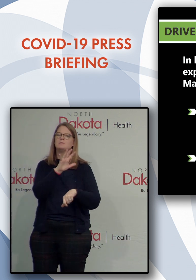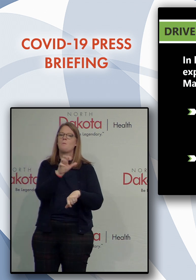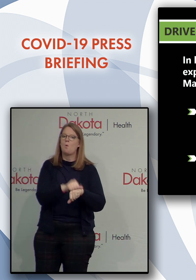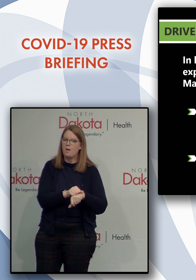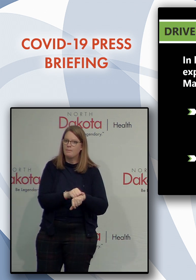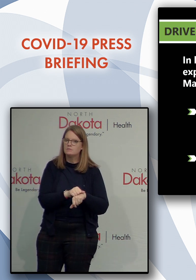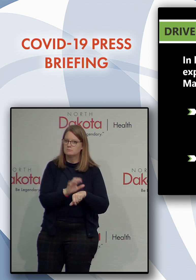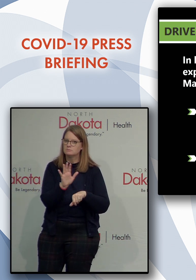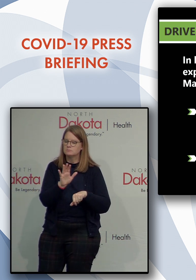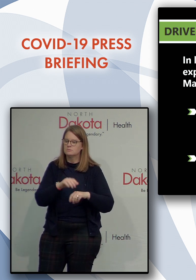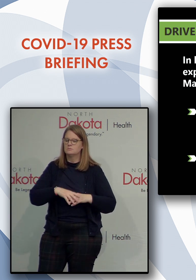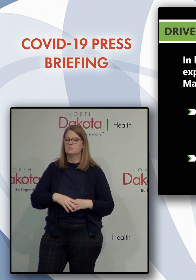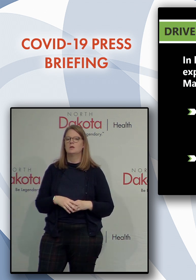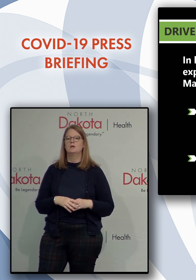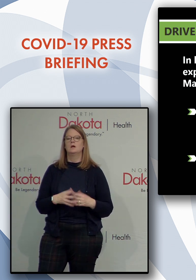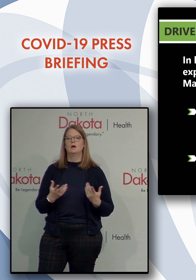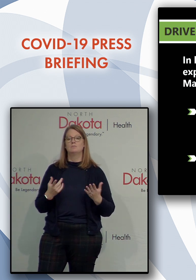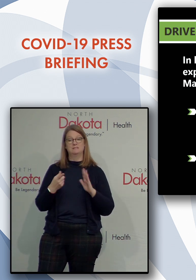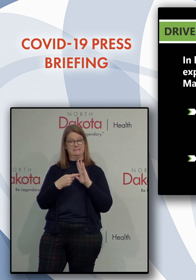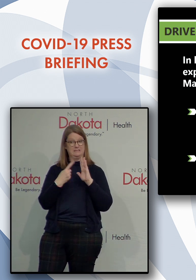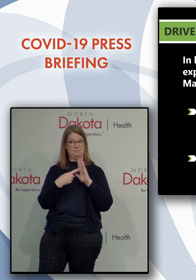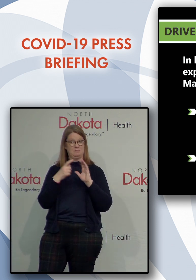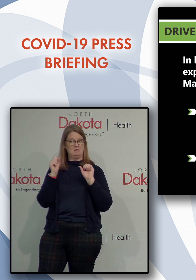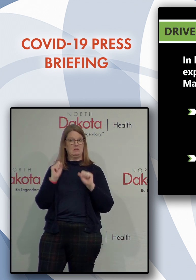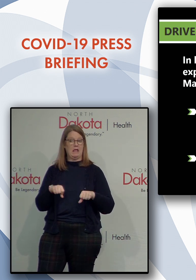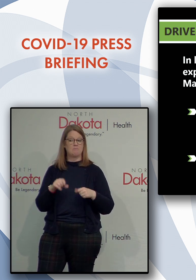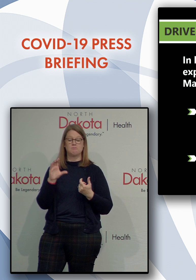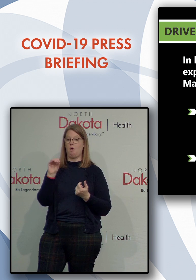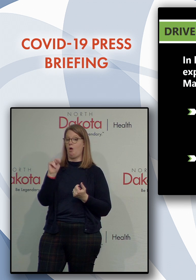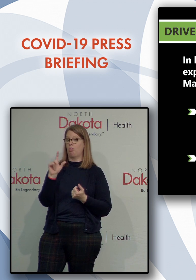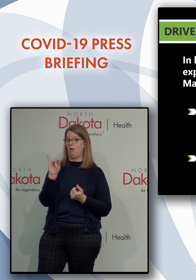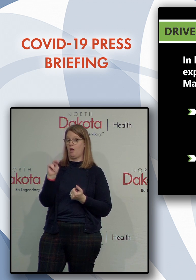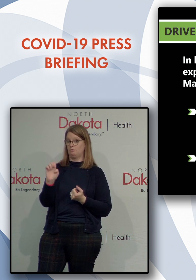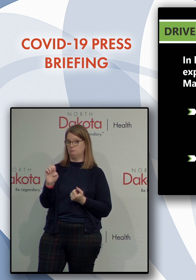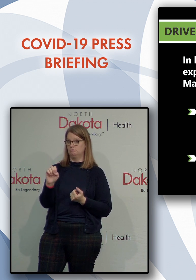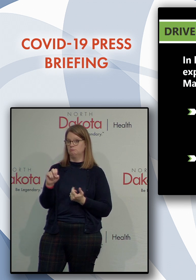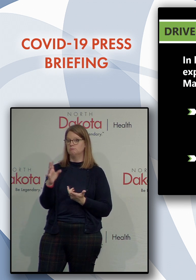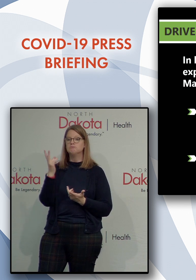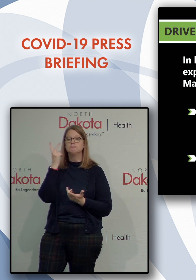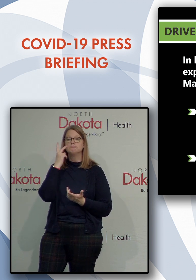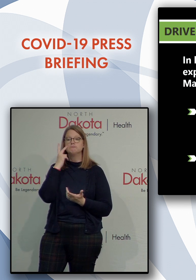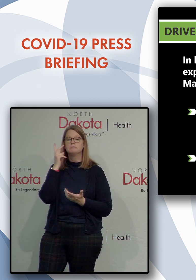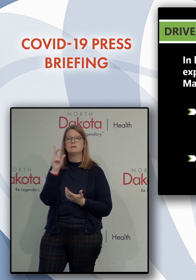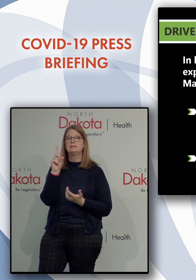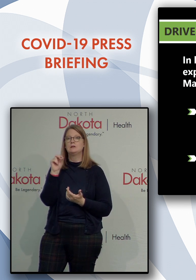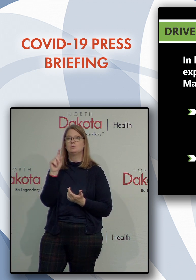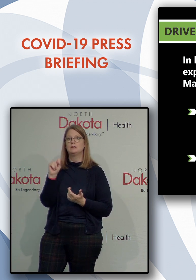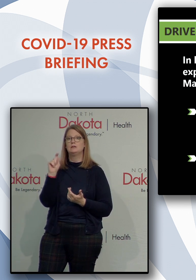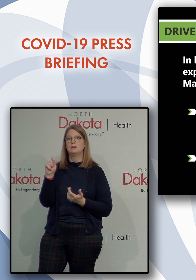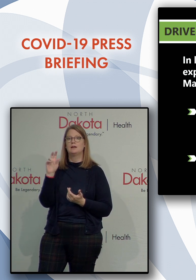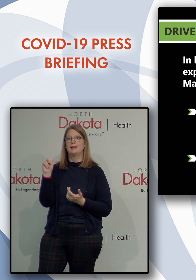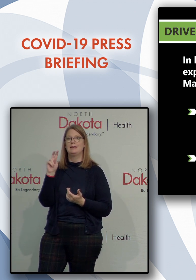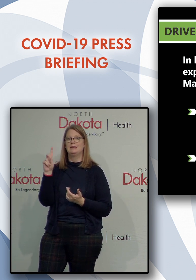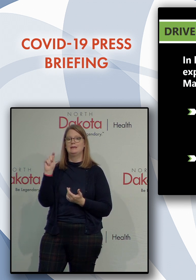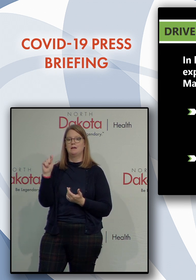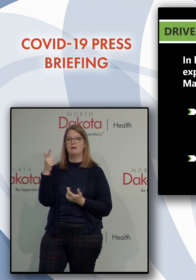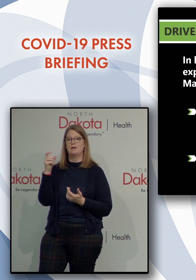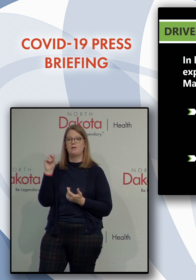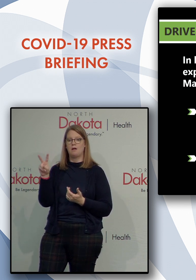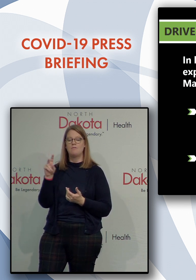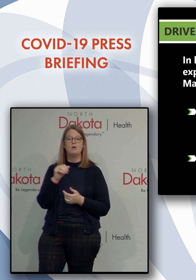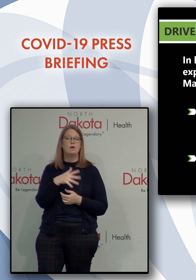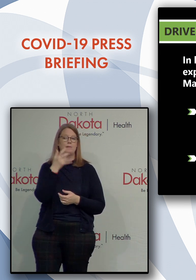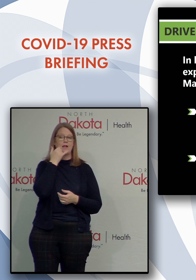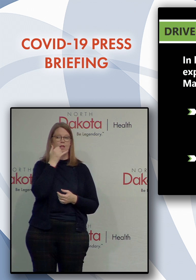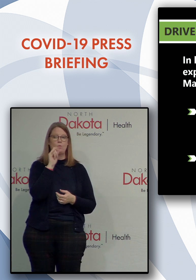can, in some cases, you may be able to do this online. So check it out at dot.nd.gov or by calling